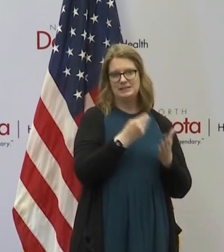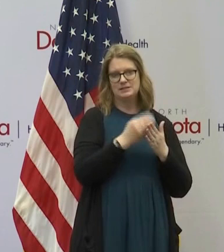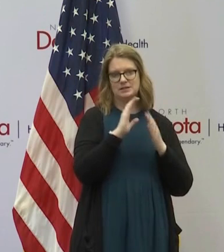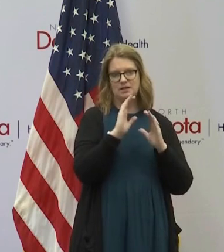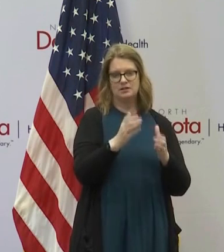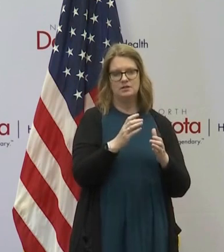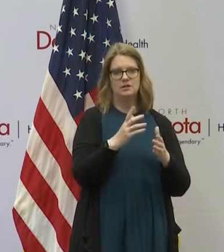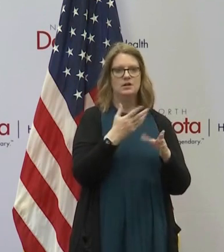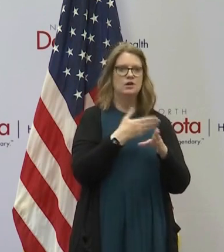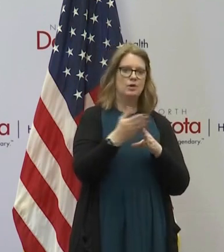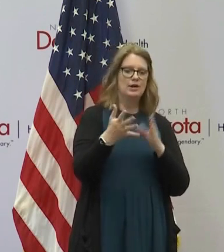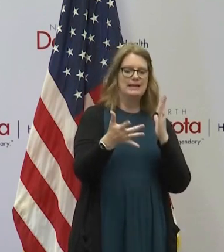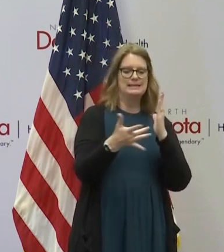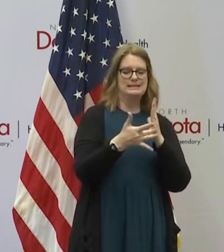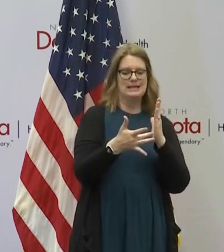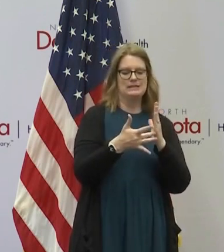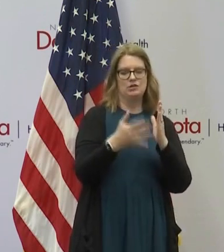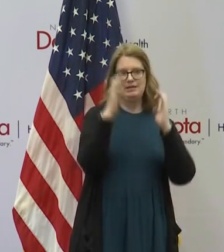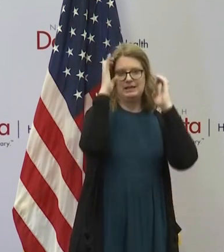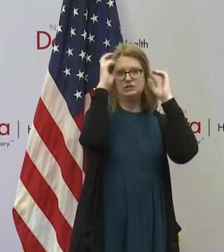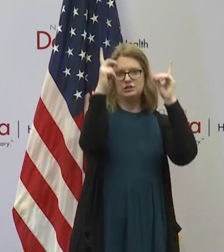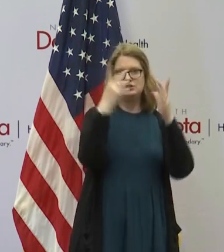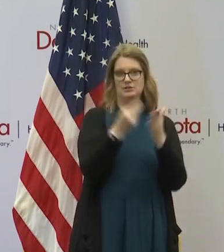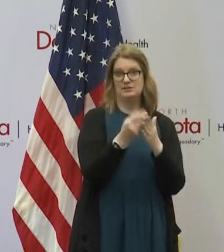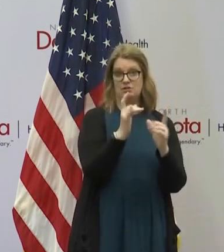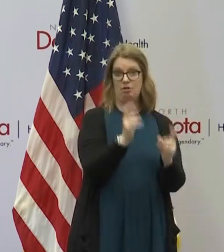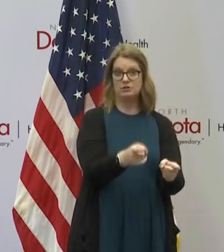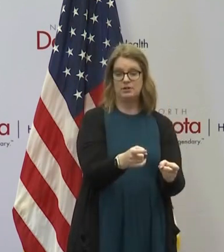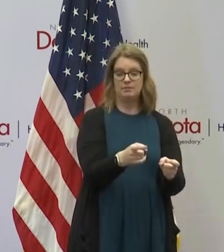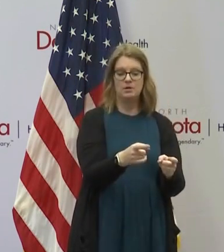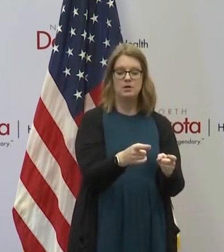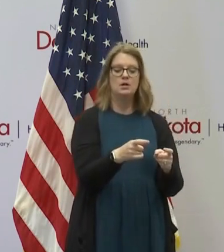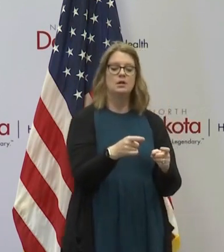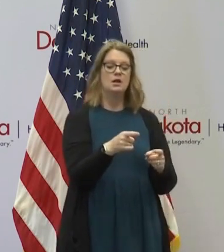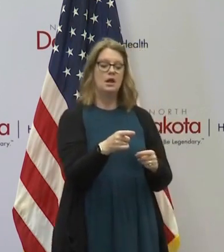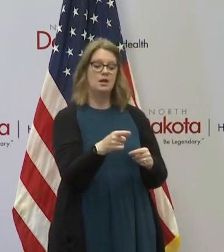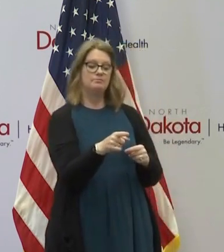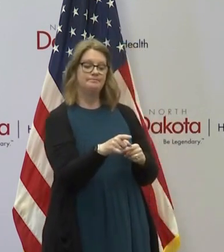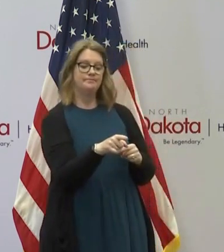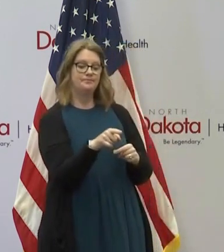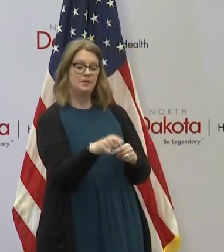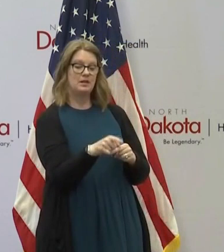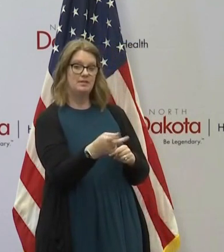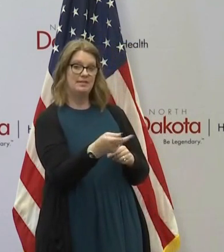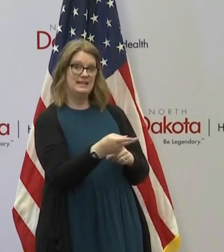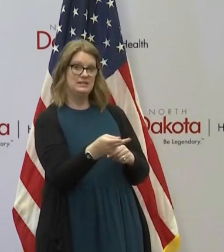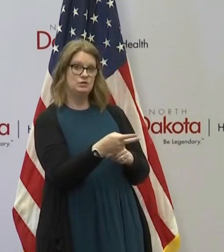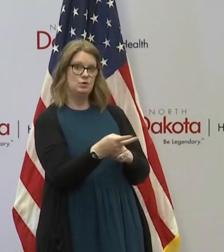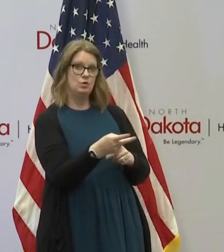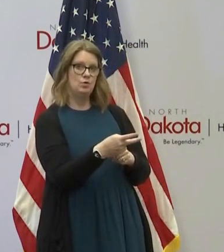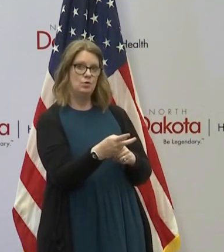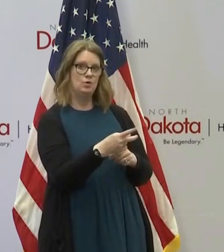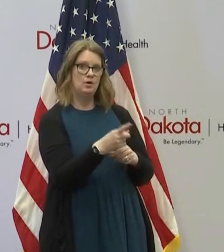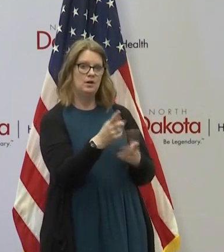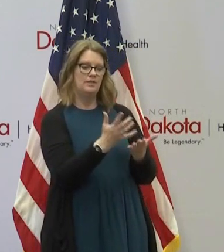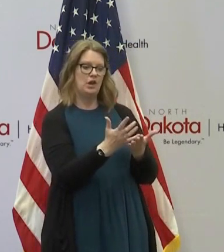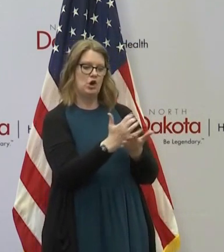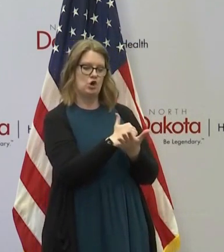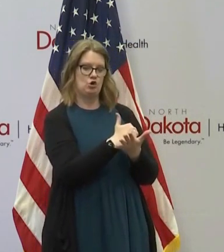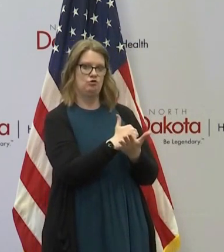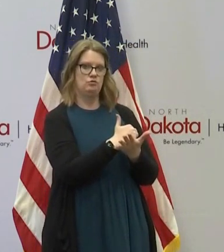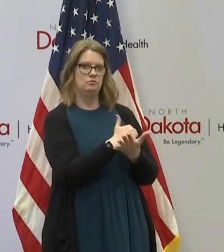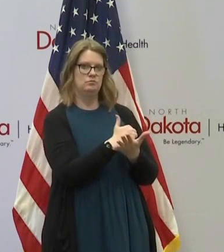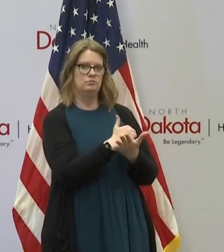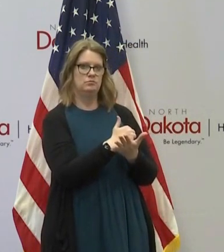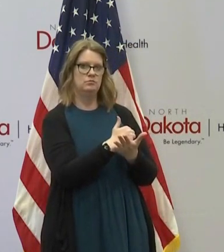Career Technical Education Scholarship. And this is a scholarship. These two scholarships are actually earned while